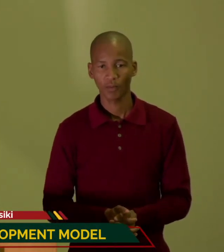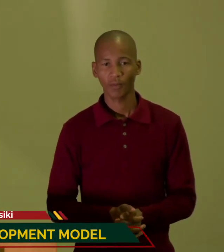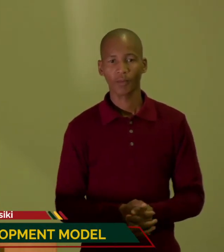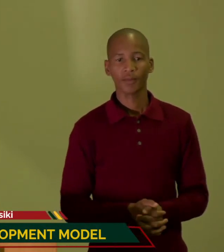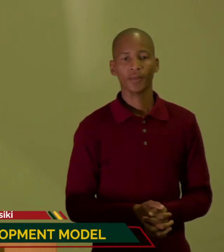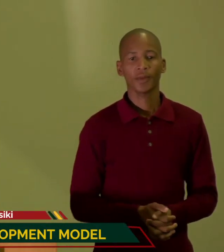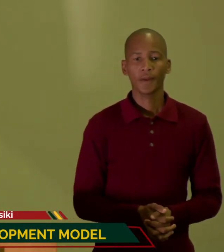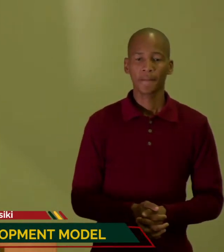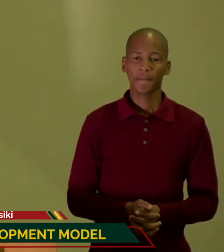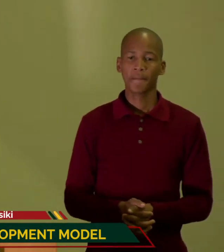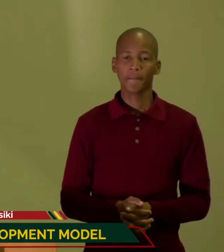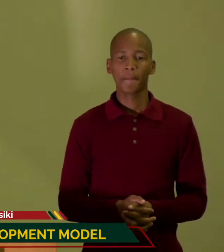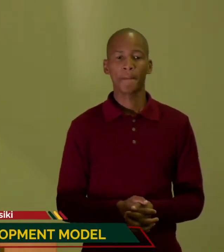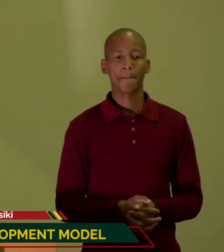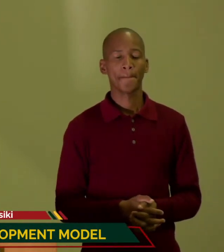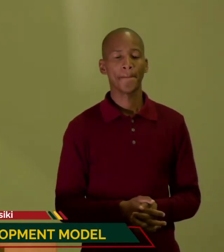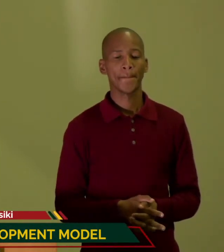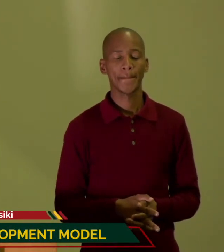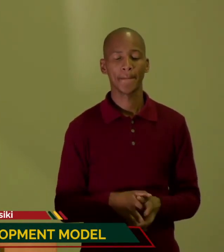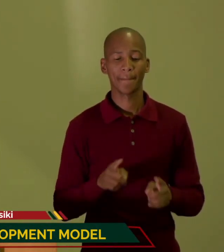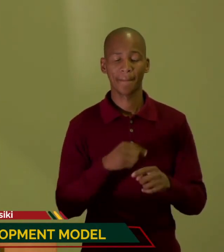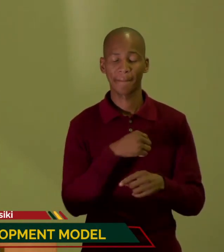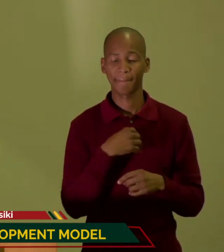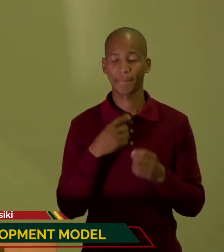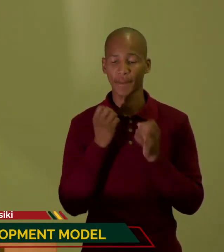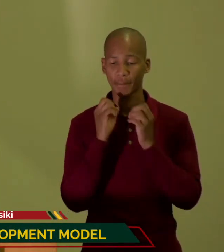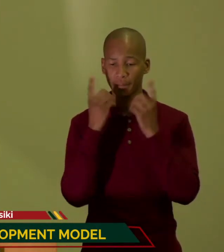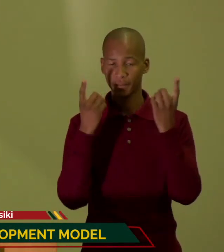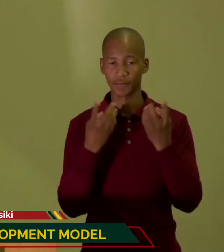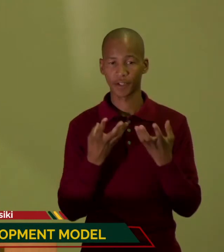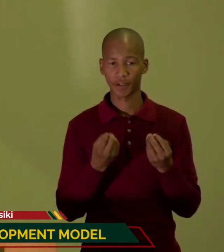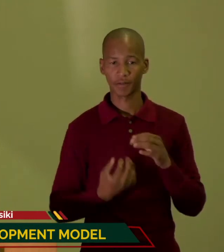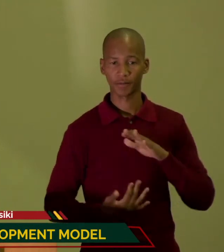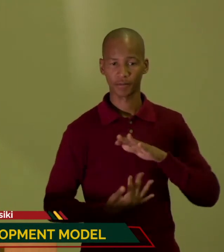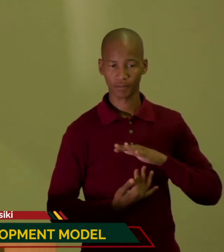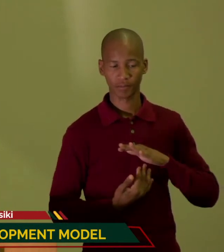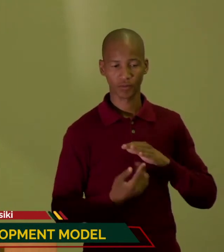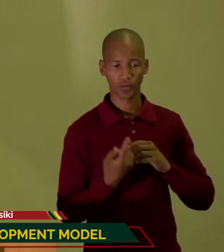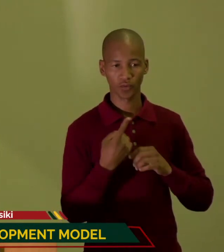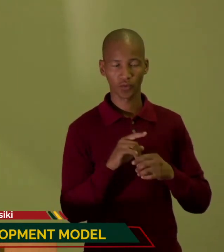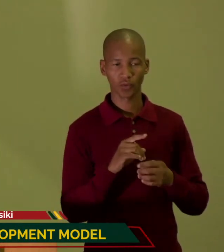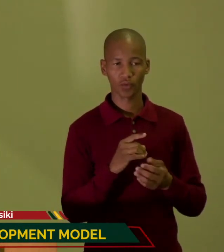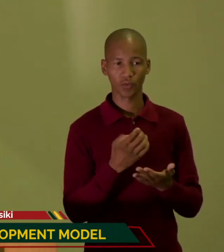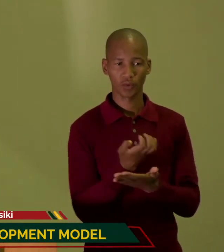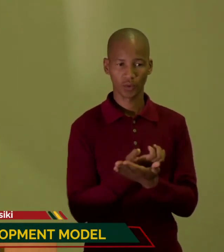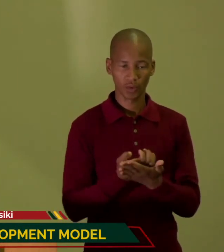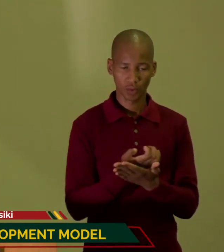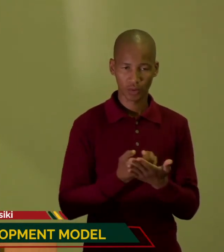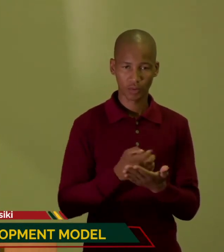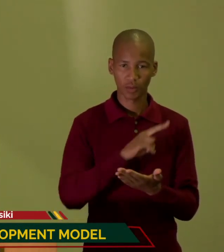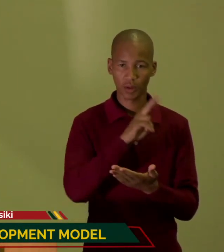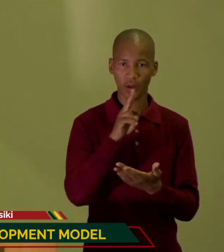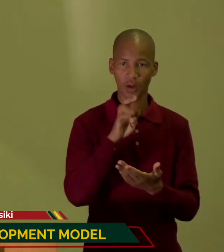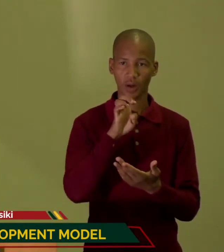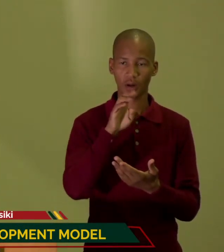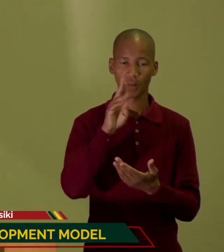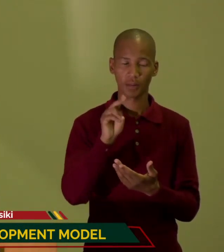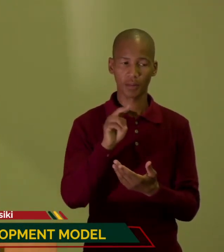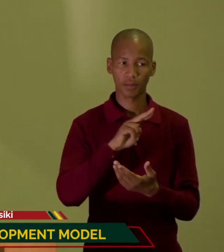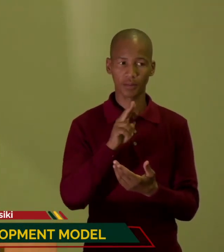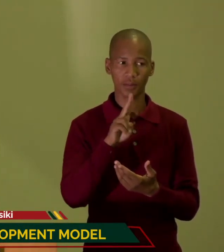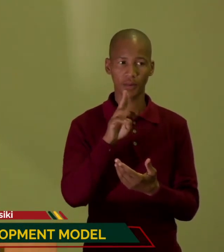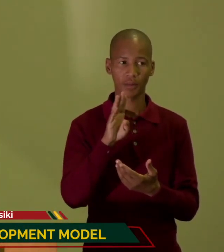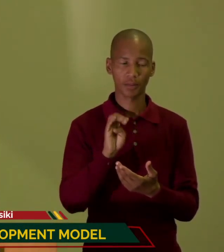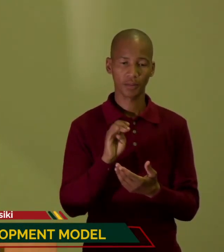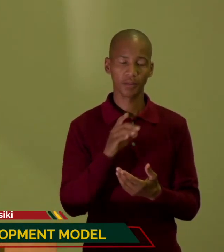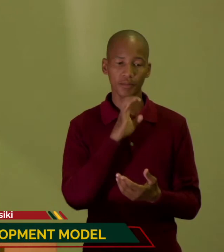As a municipality, we have a potential for economic hub. As we know that